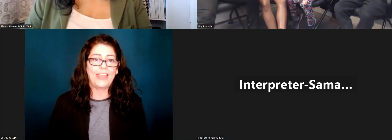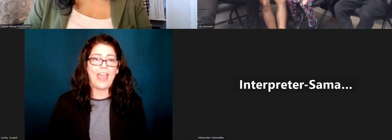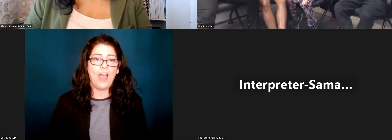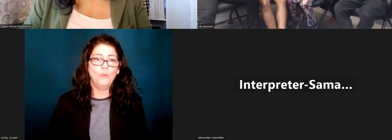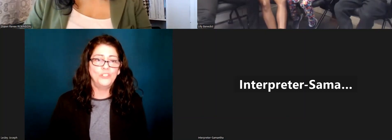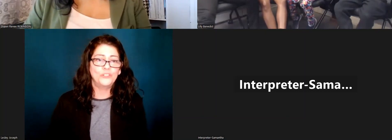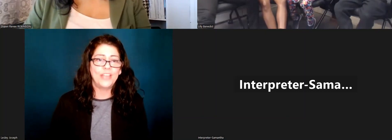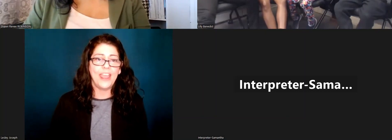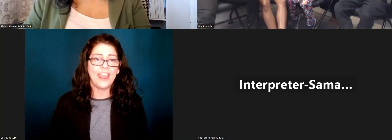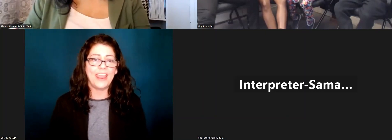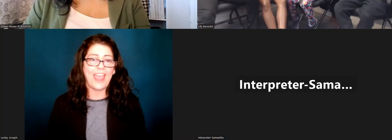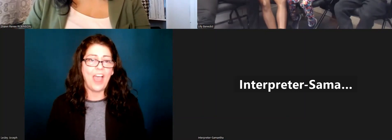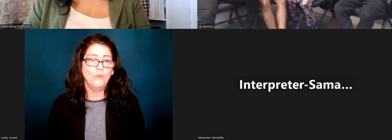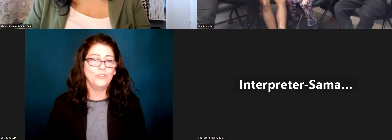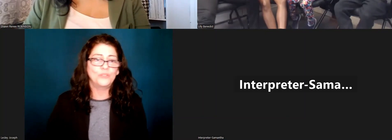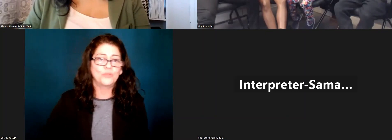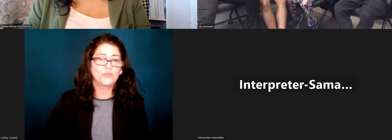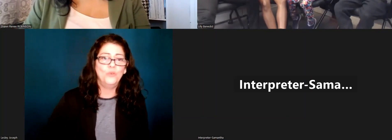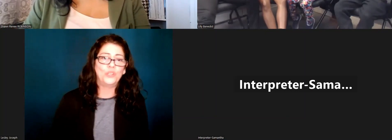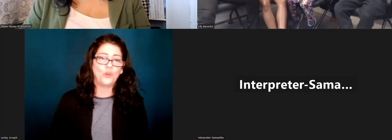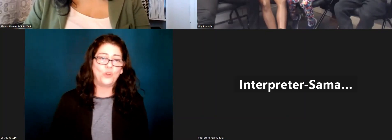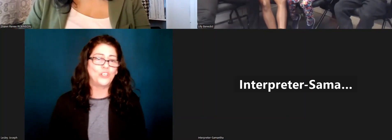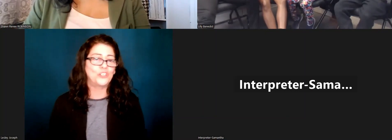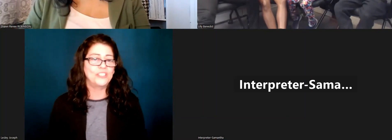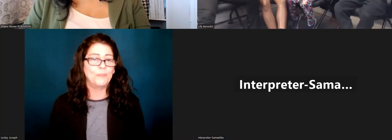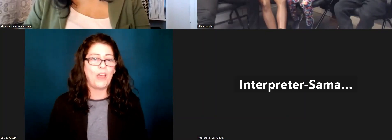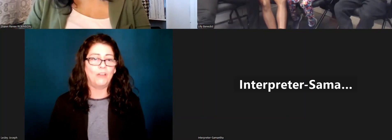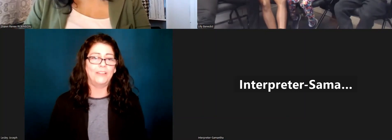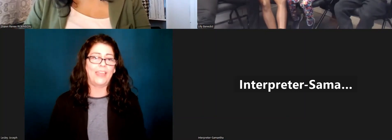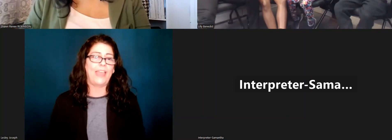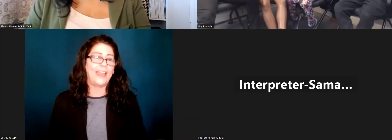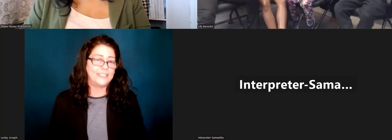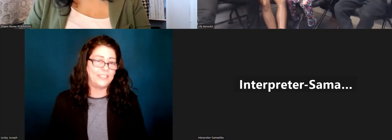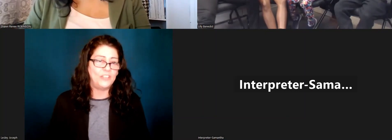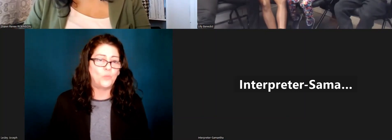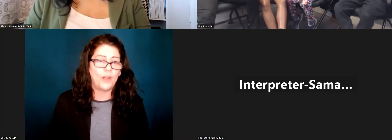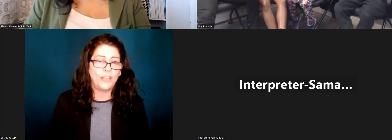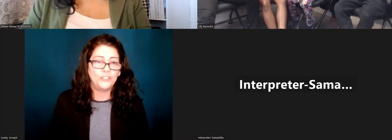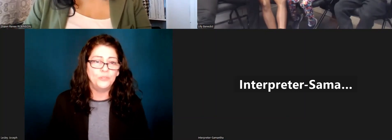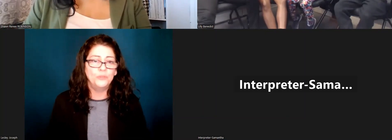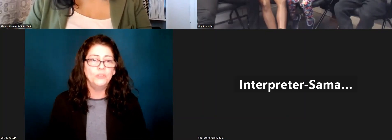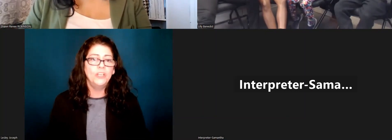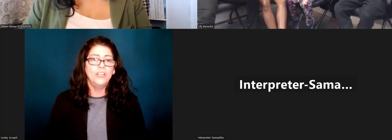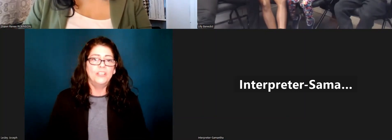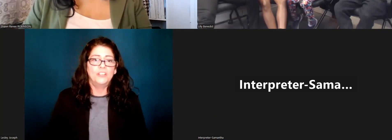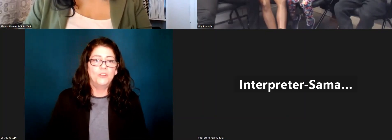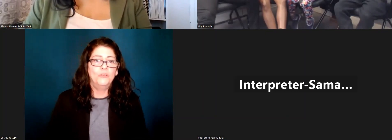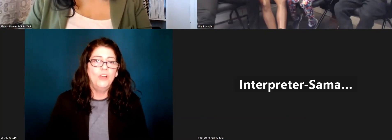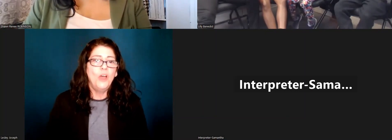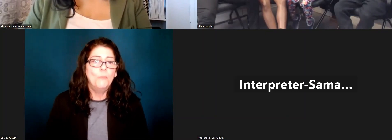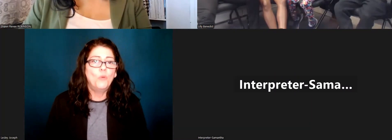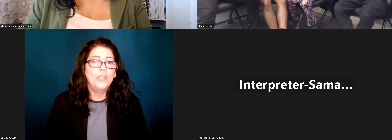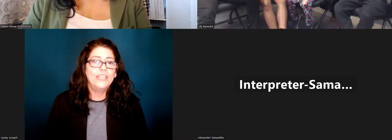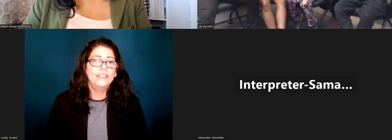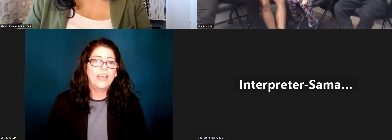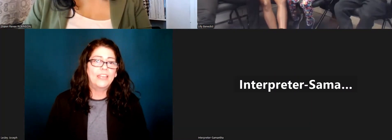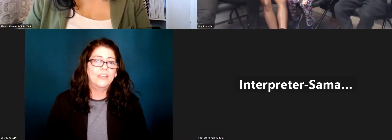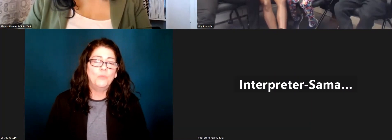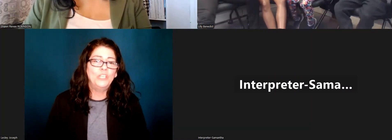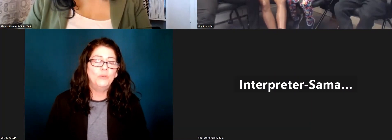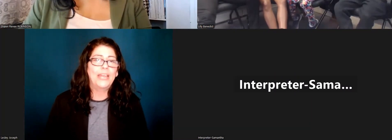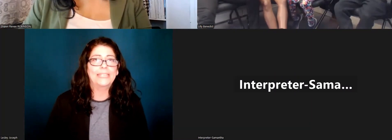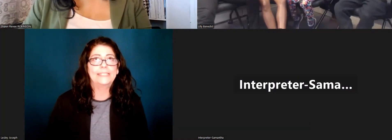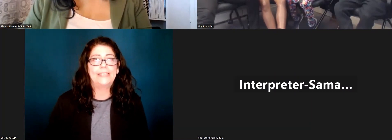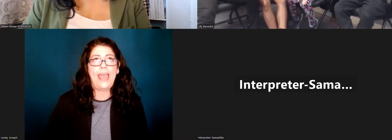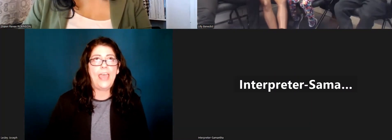example, like, how was your day? How was school? You know, questions about like activities, what I do, you know, but we can like,